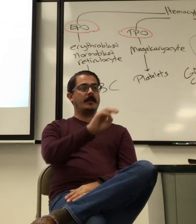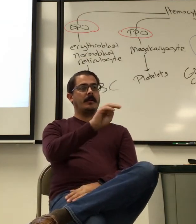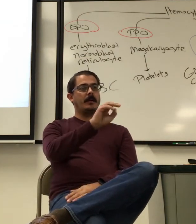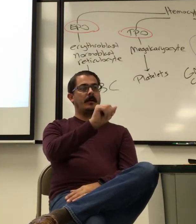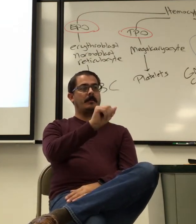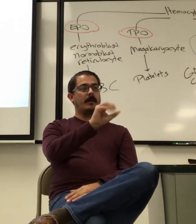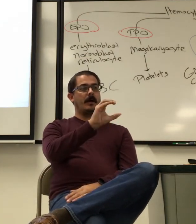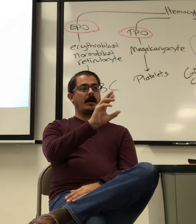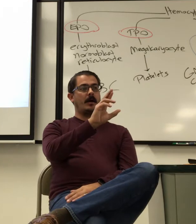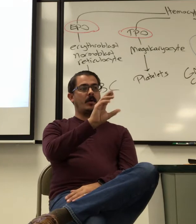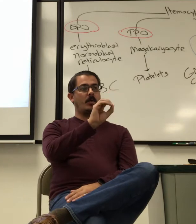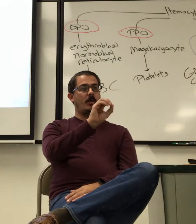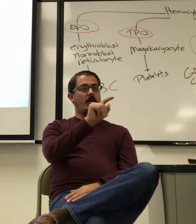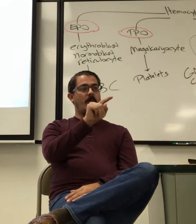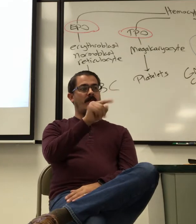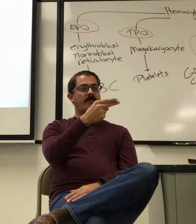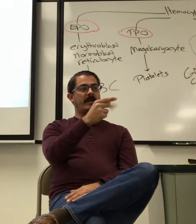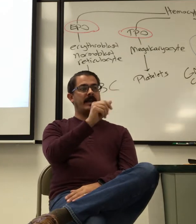Macrophages.